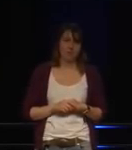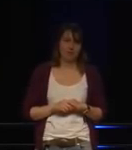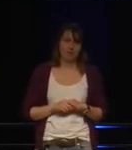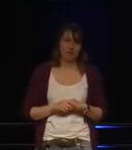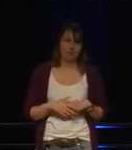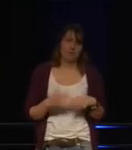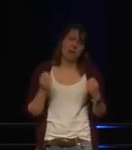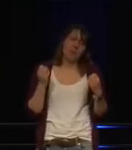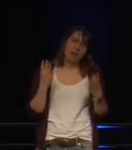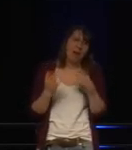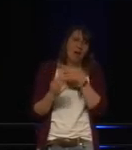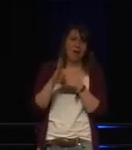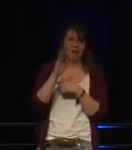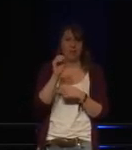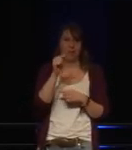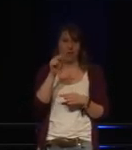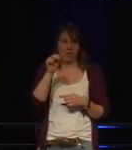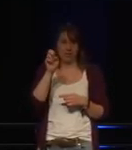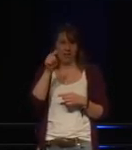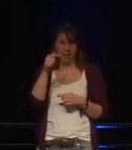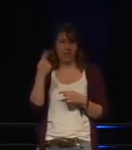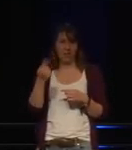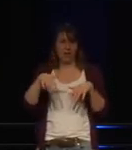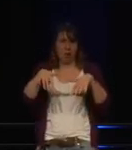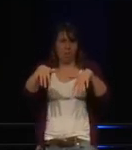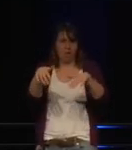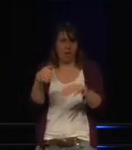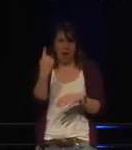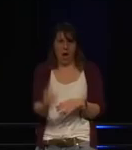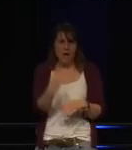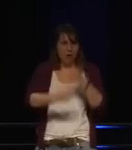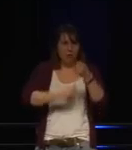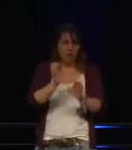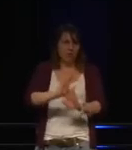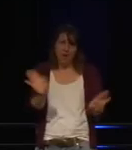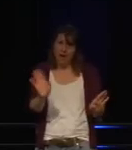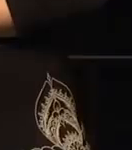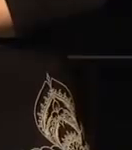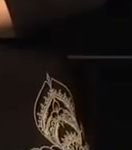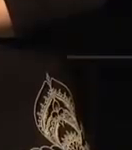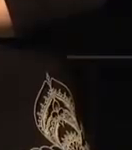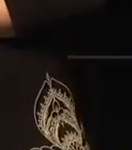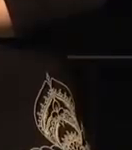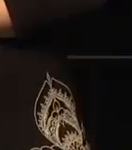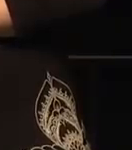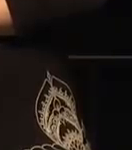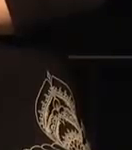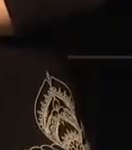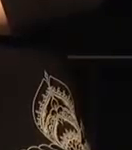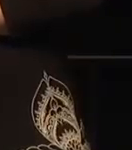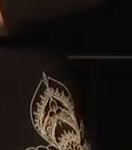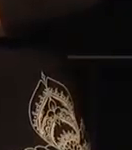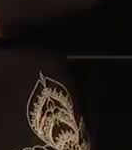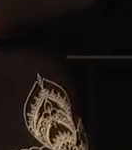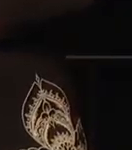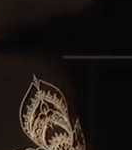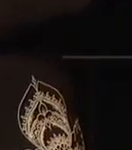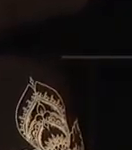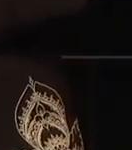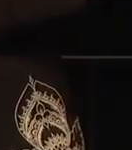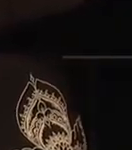botnet. And, the botnet owner can control this network of infected computers by issuing